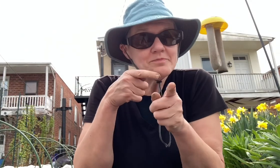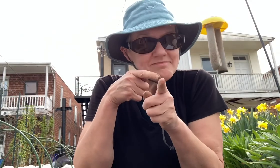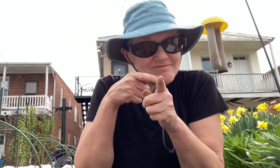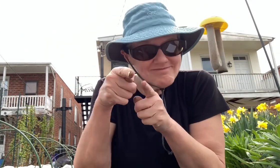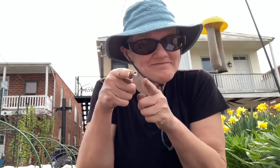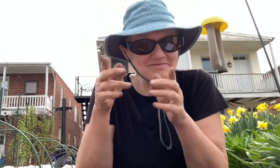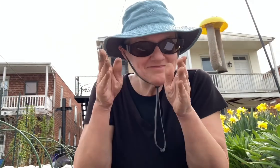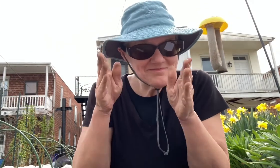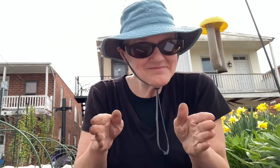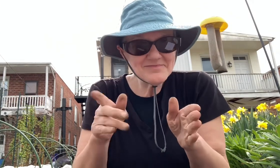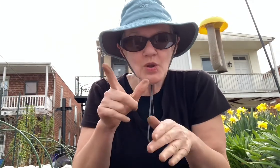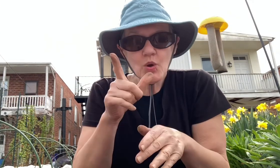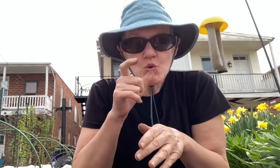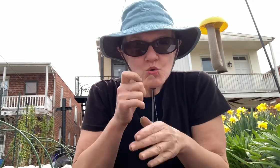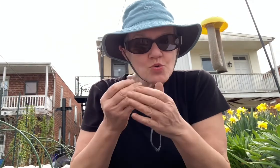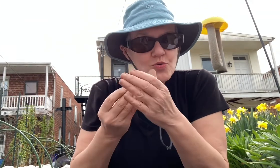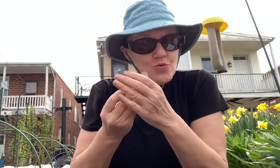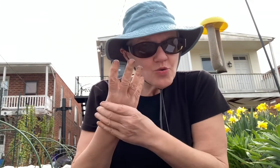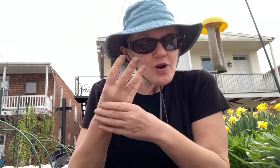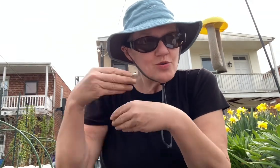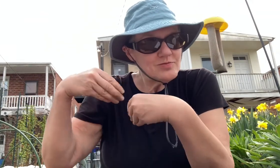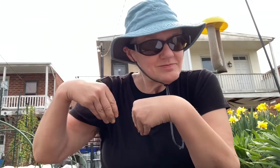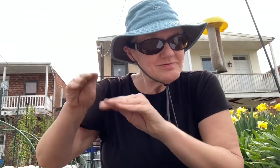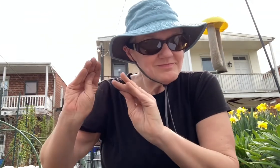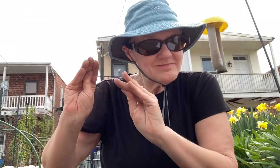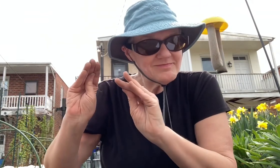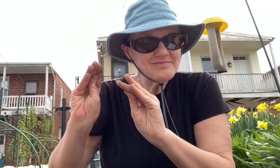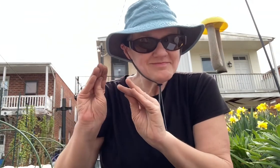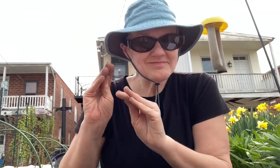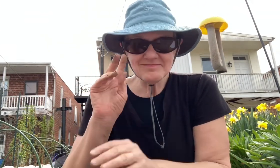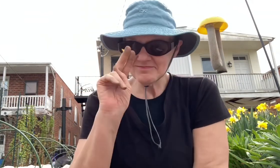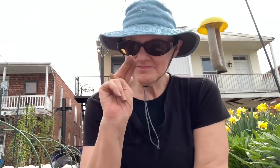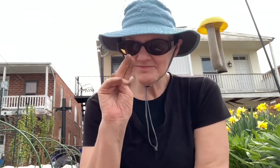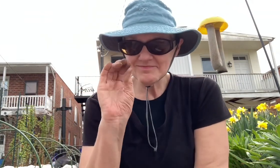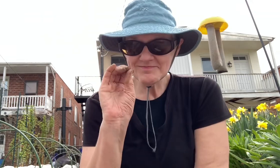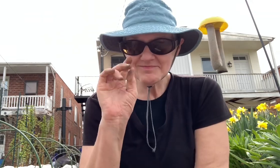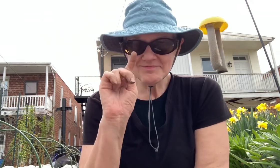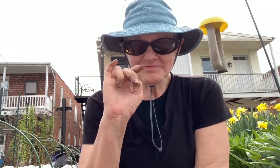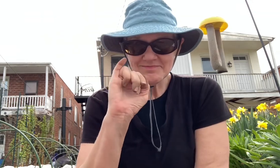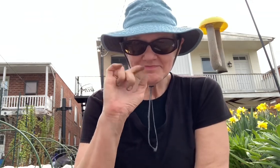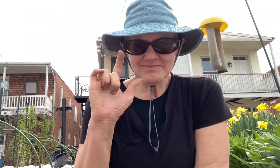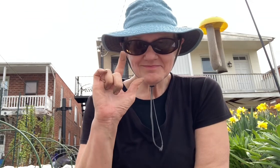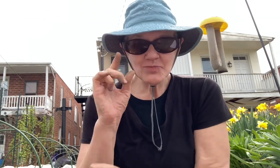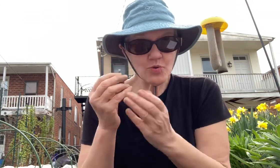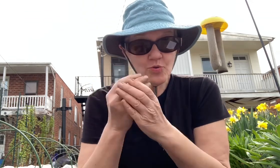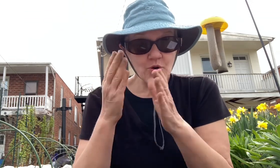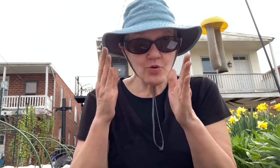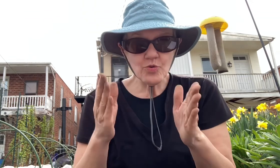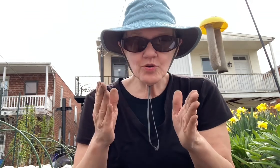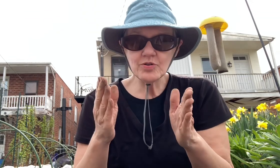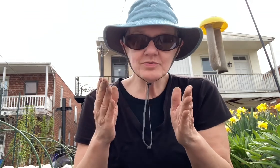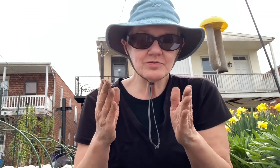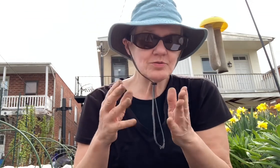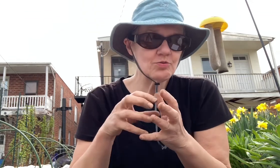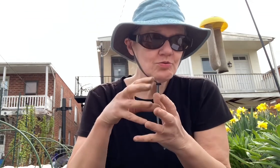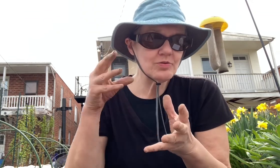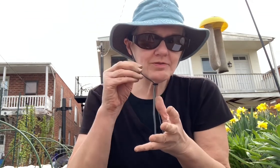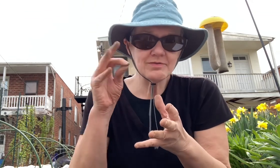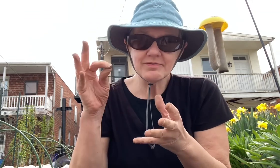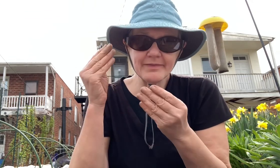learn more from an expert who grows and sells produce, No-Till Growers is